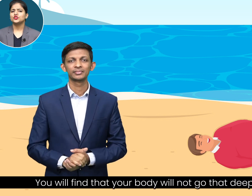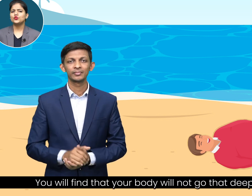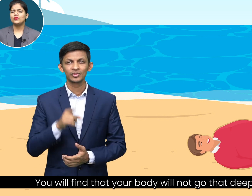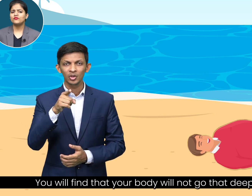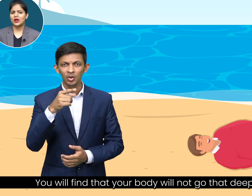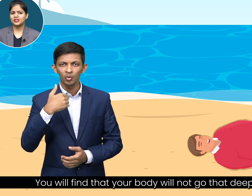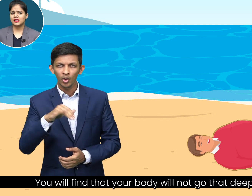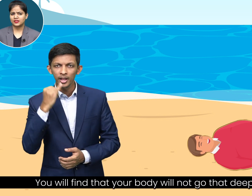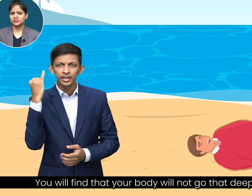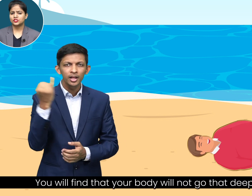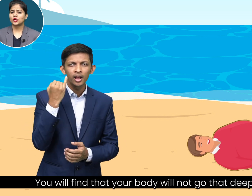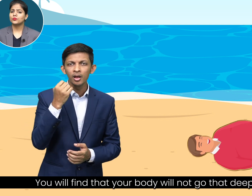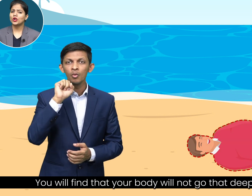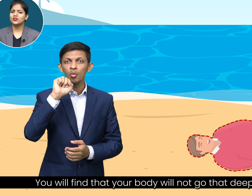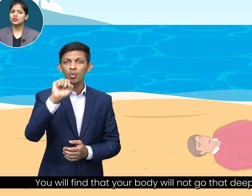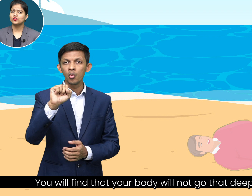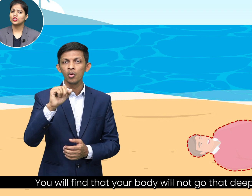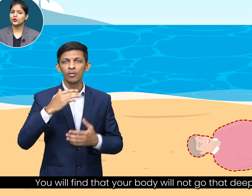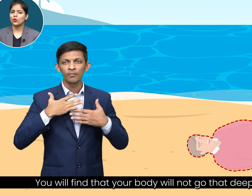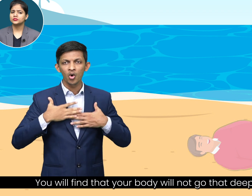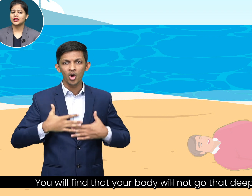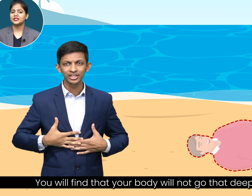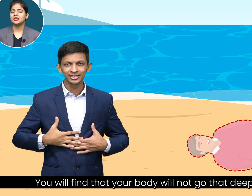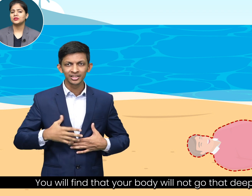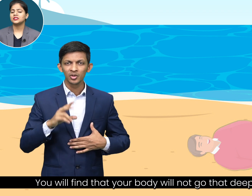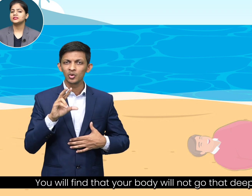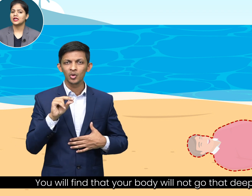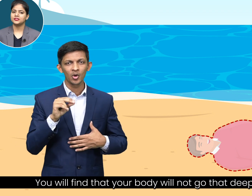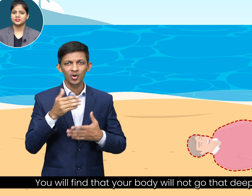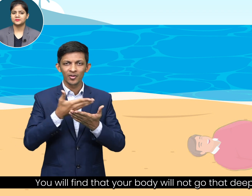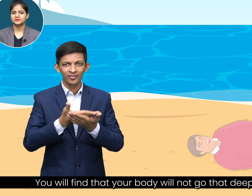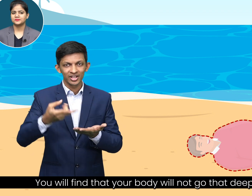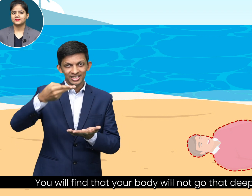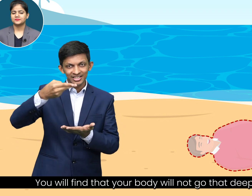You will find that your body will not go that deep in the sand.